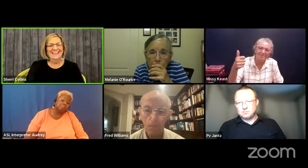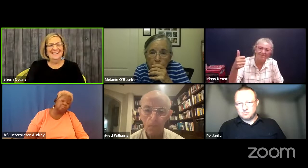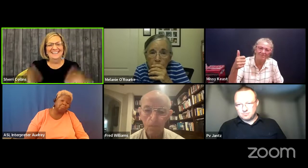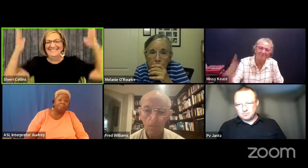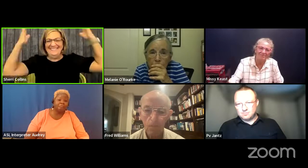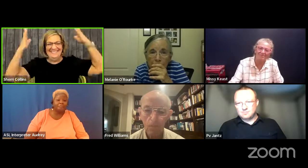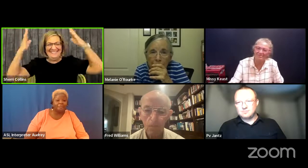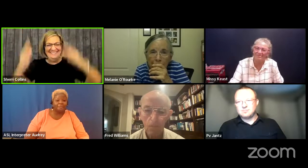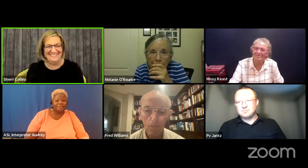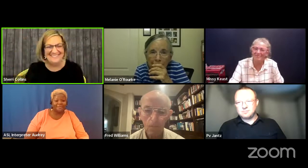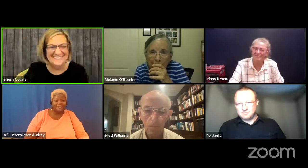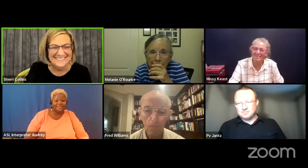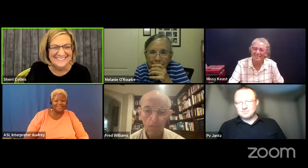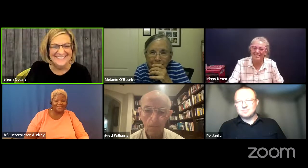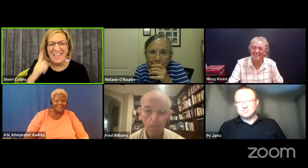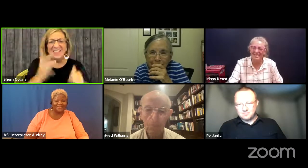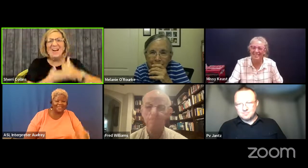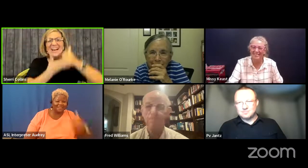I